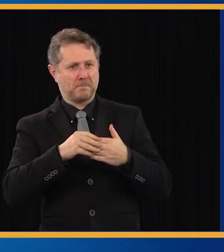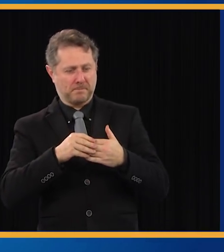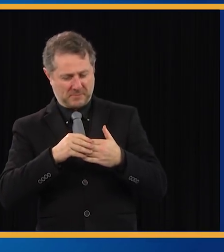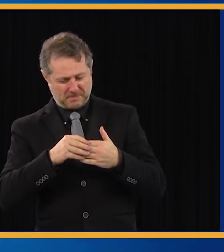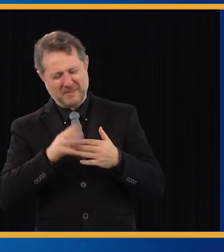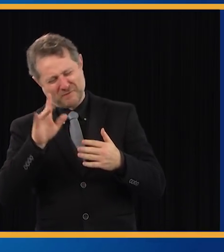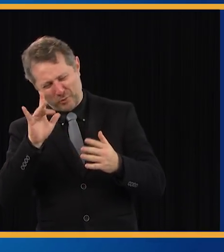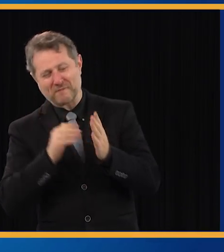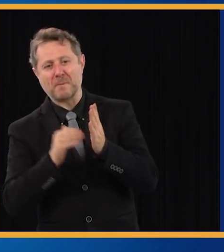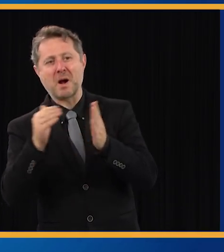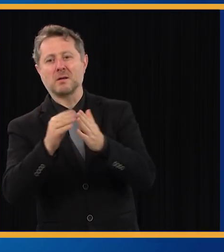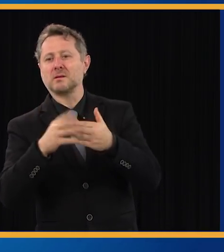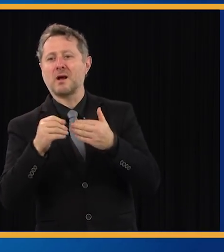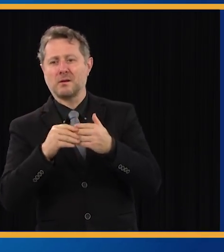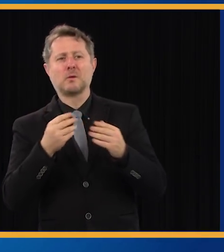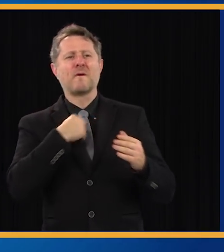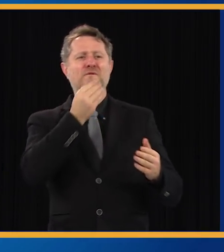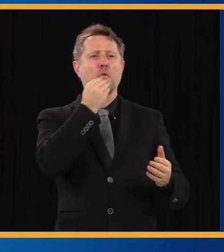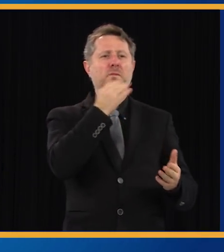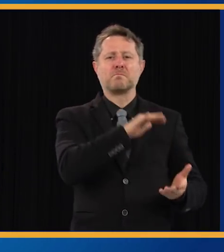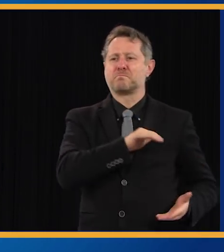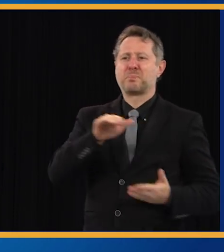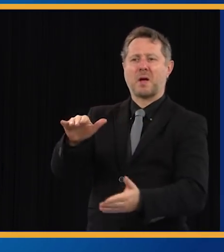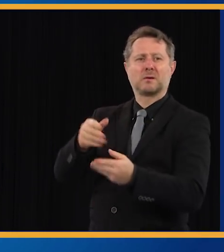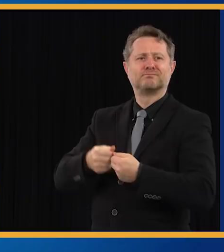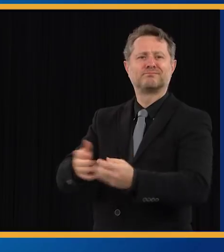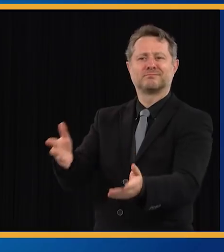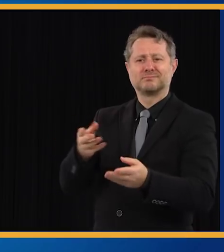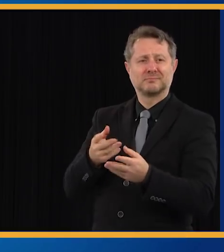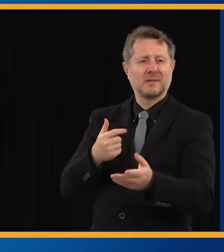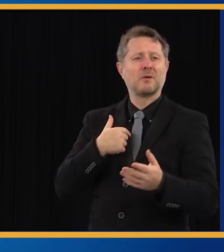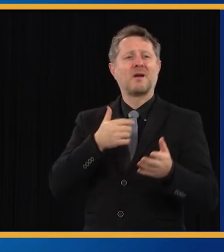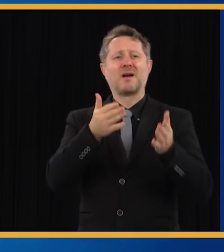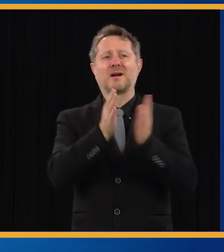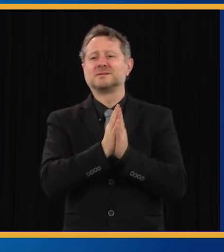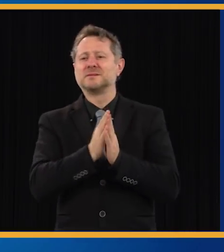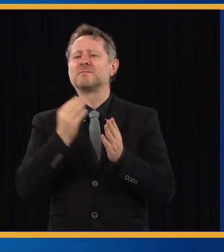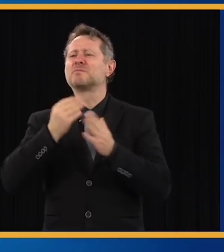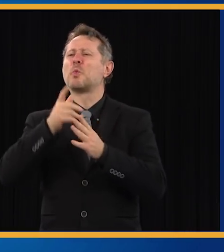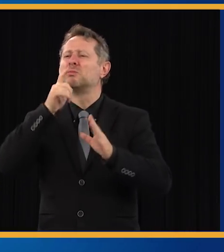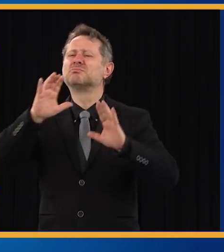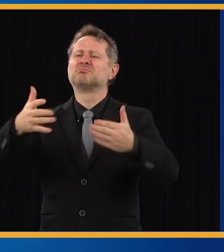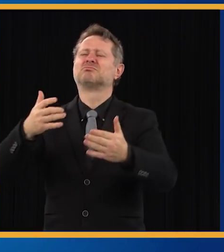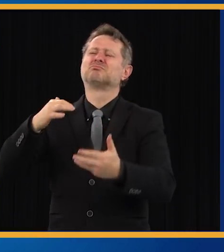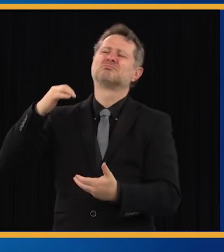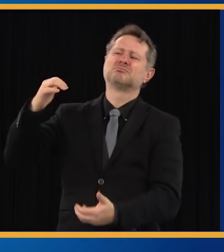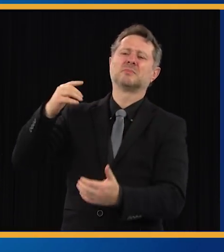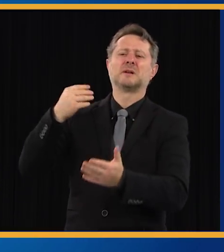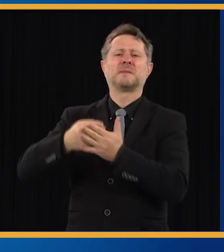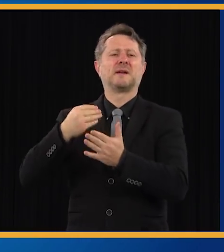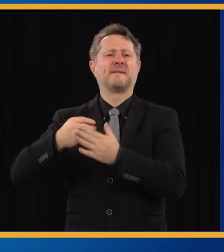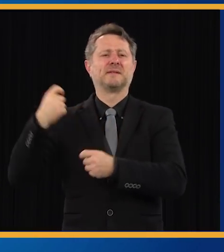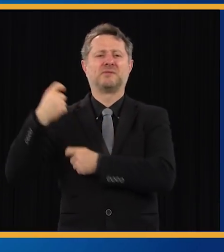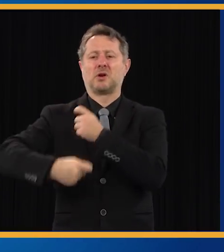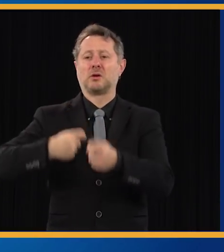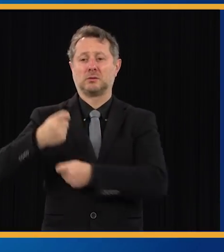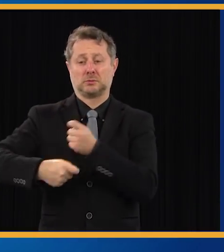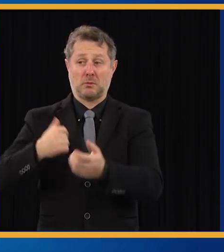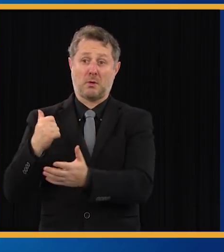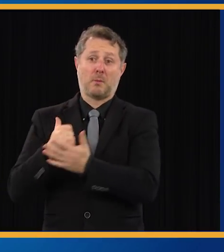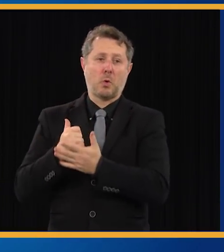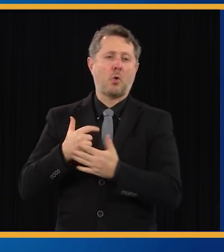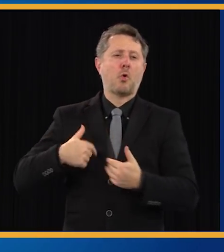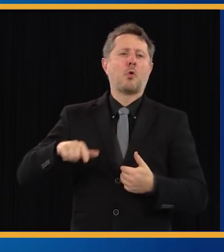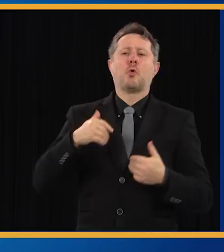those food banks. I'm also asking philanthropies to help. Many philanthropies said they wanted to help and step